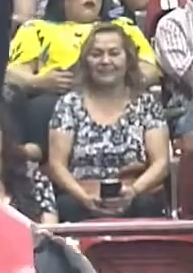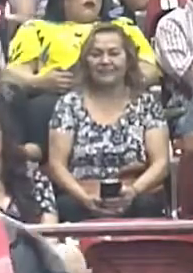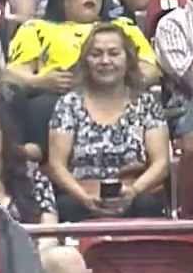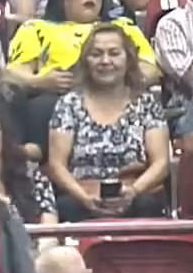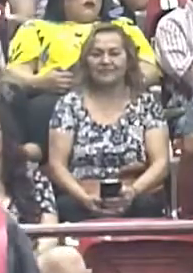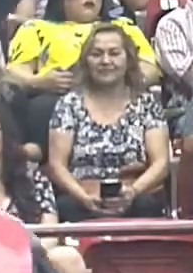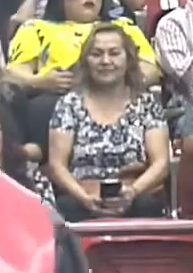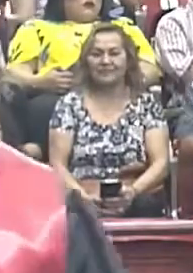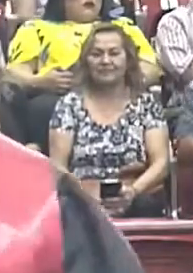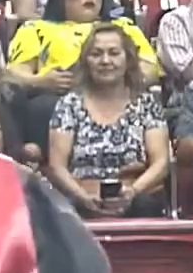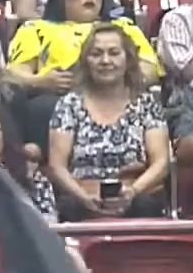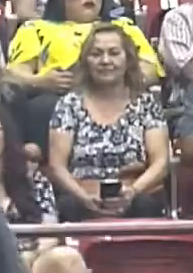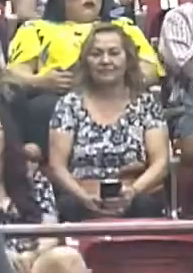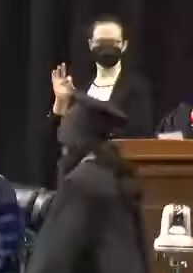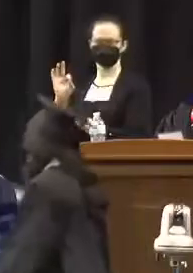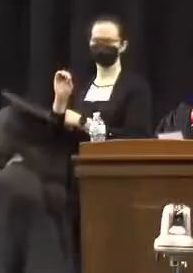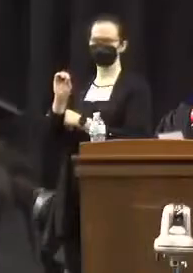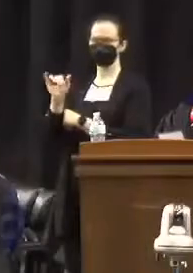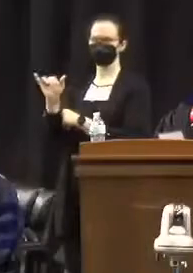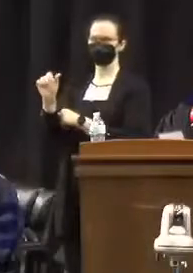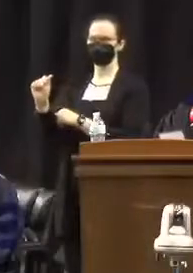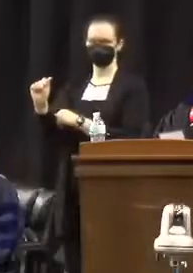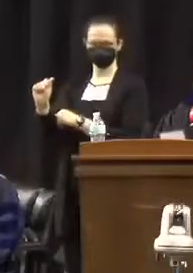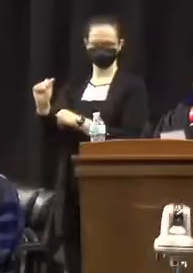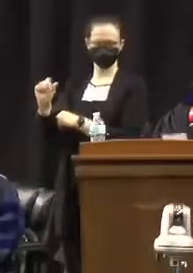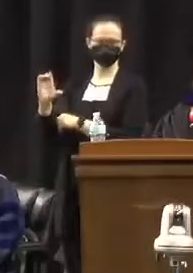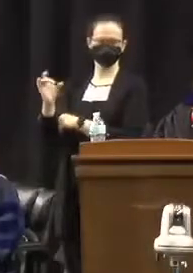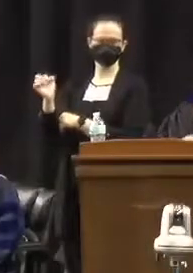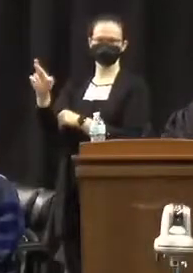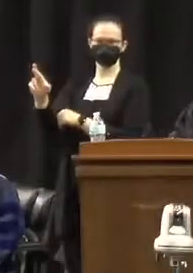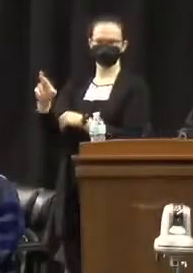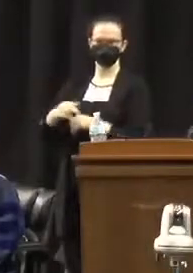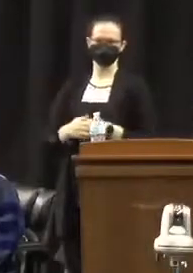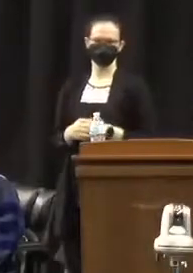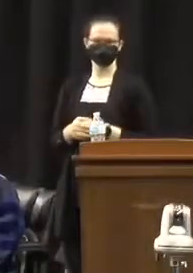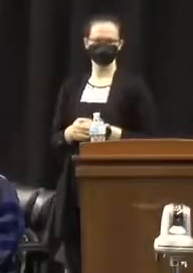Adriana Margarita Tafoya, Crimson Scholar graduate.